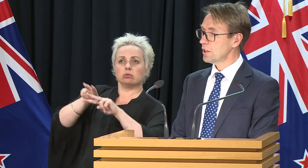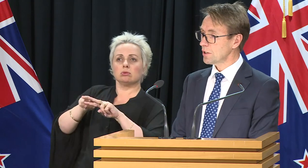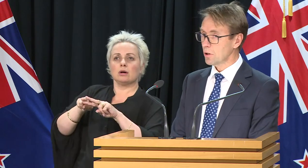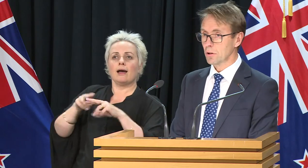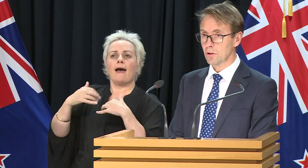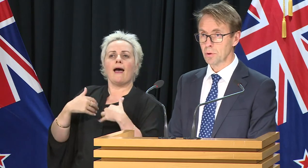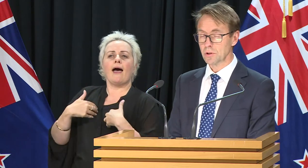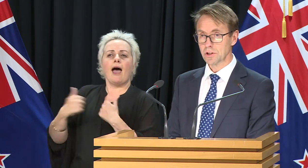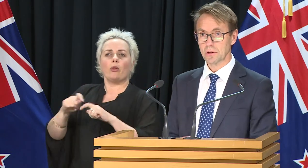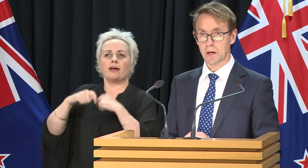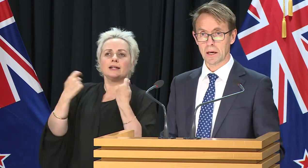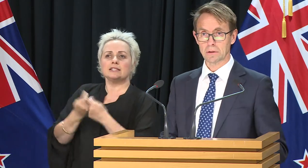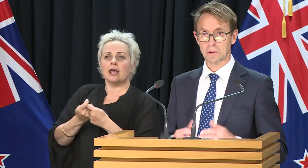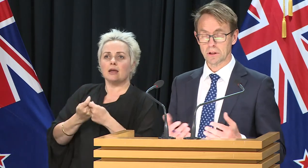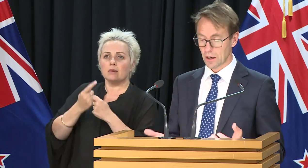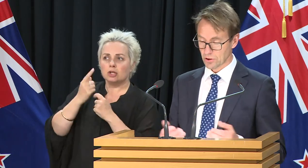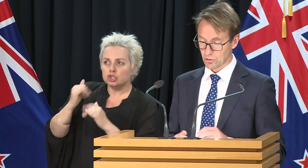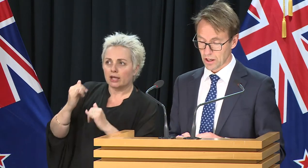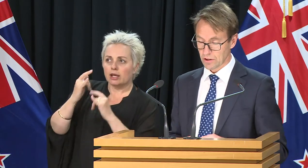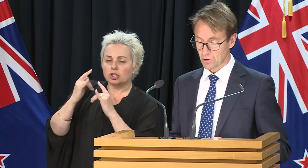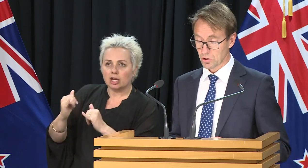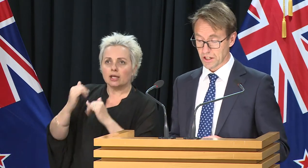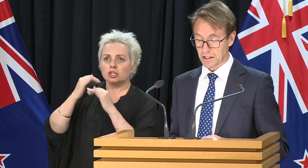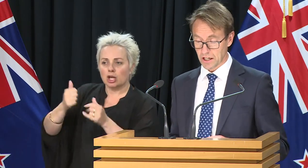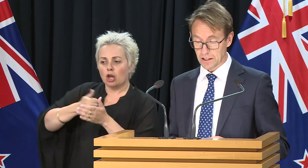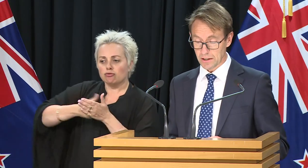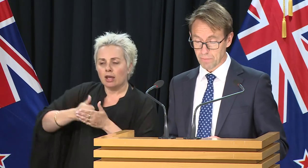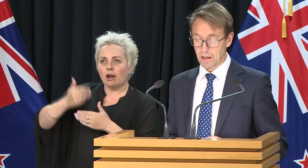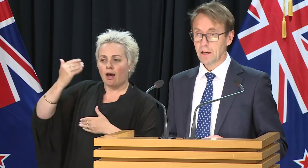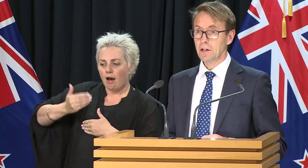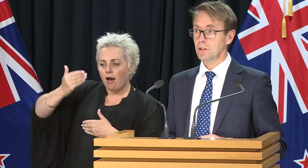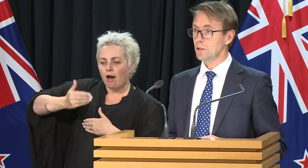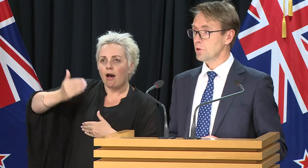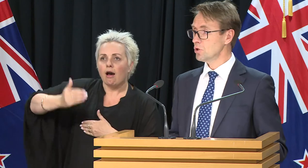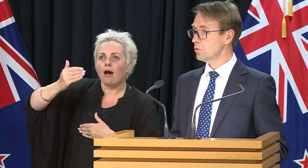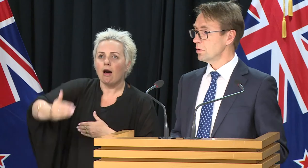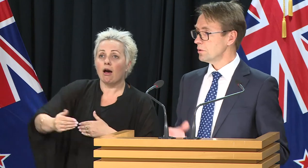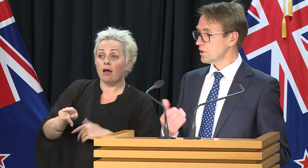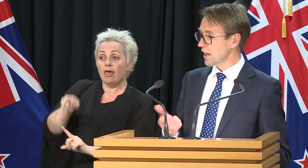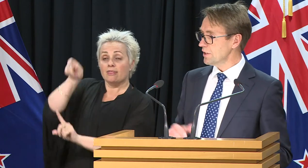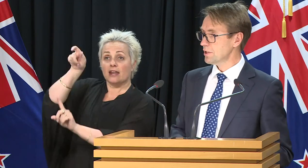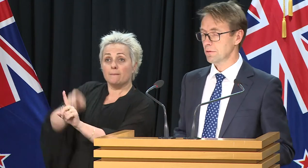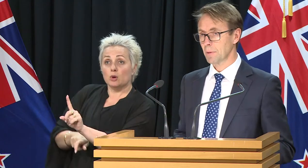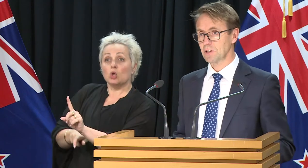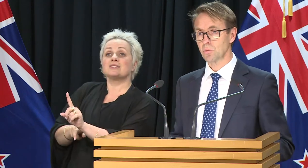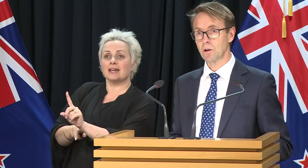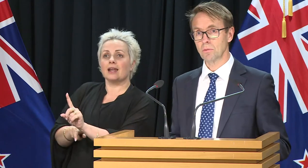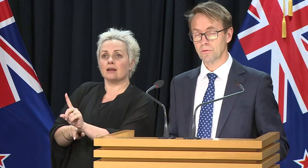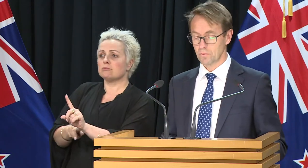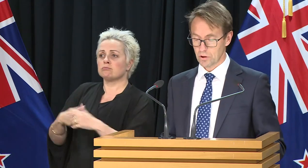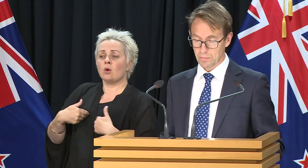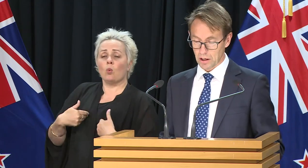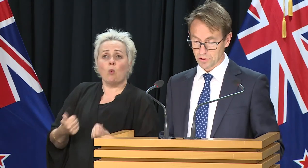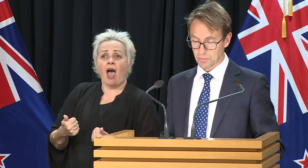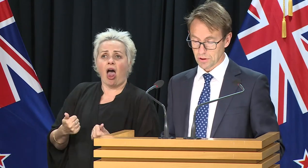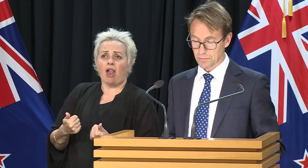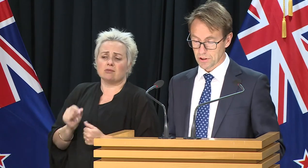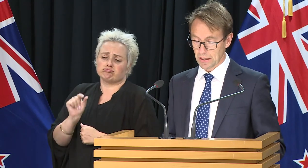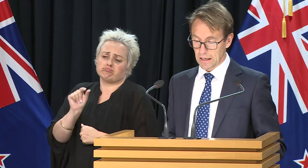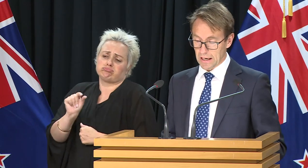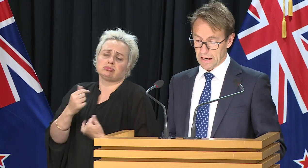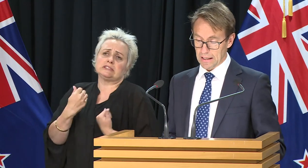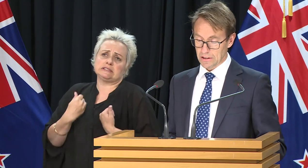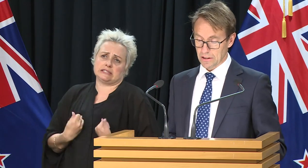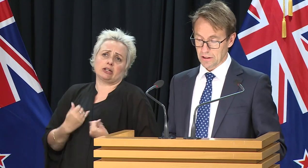is checking in on the person and their household contact daily. The individual, who's the case, remains well with very mild